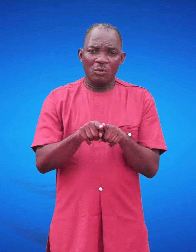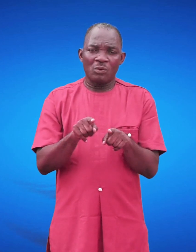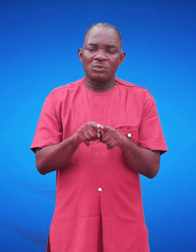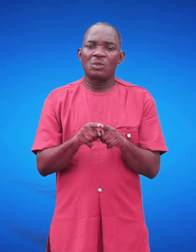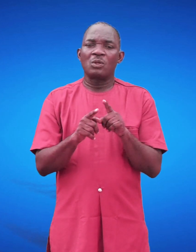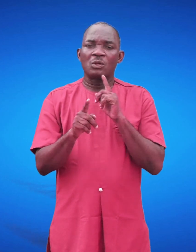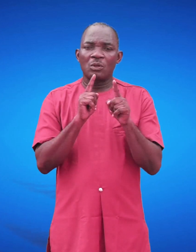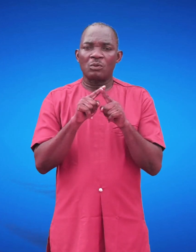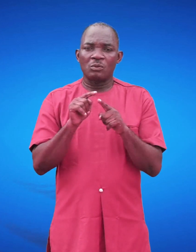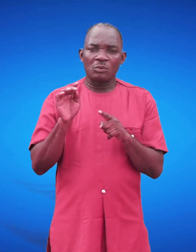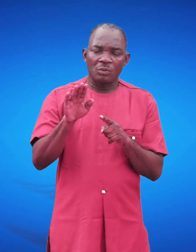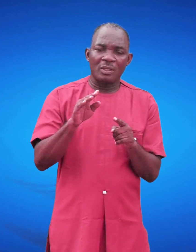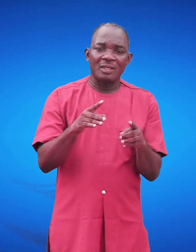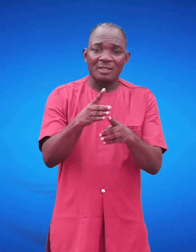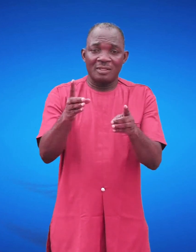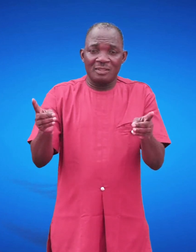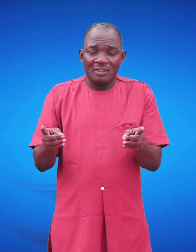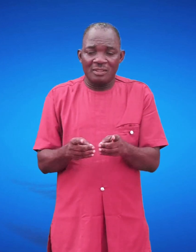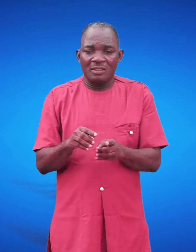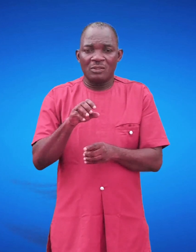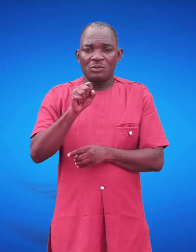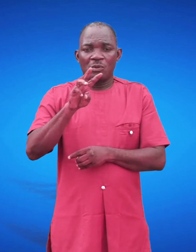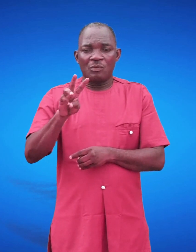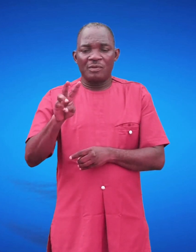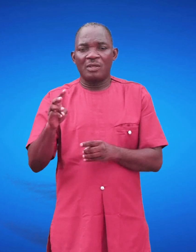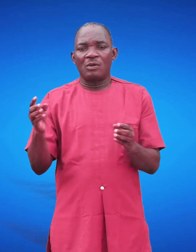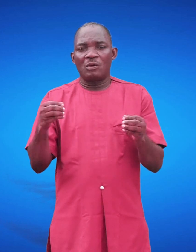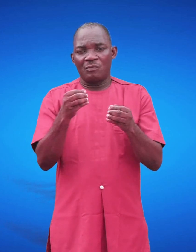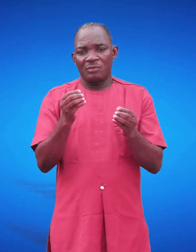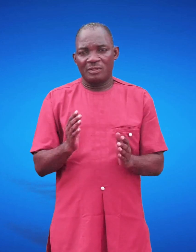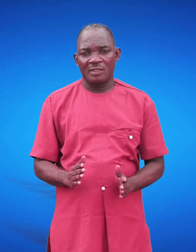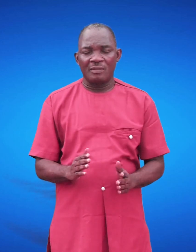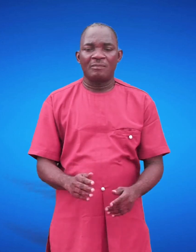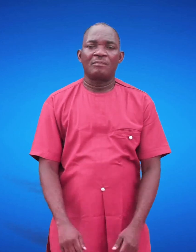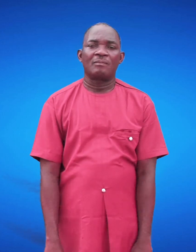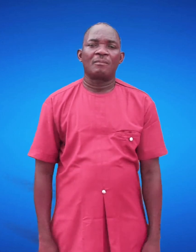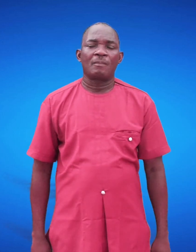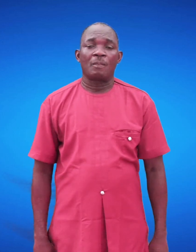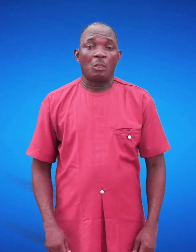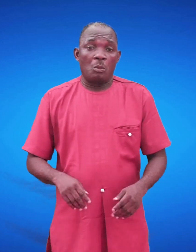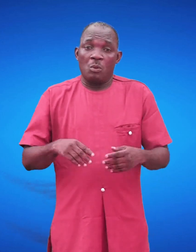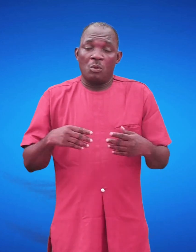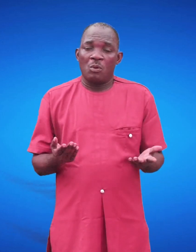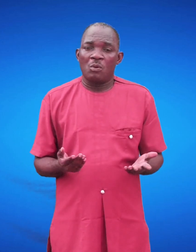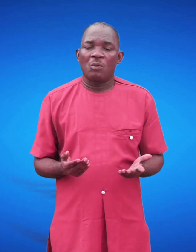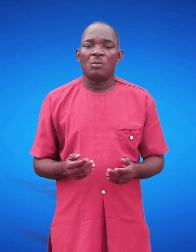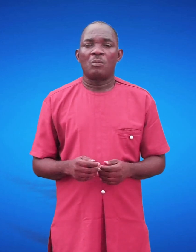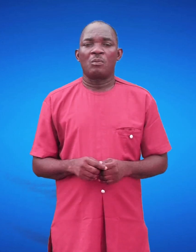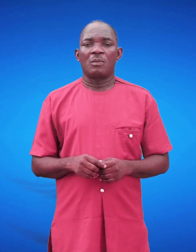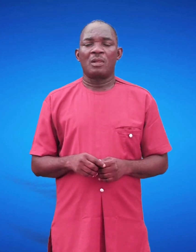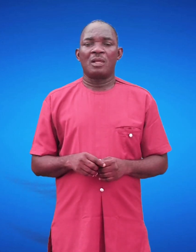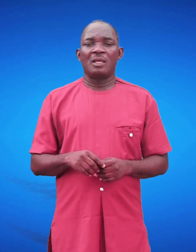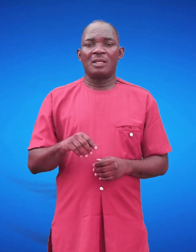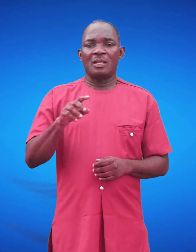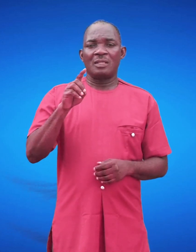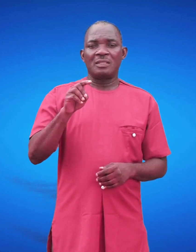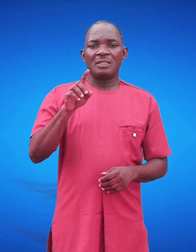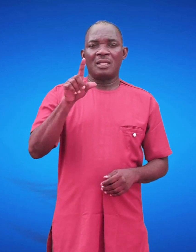to your district social welfare officer or a DLIC